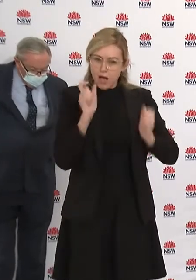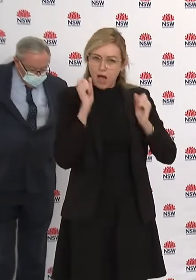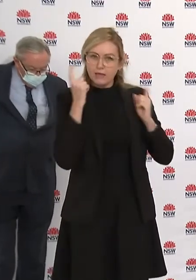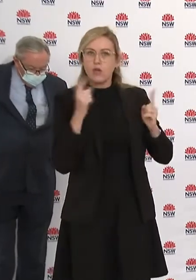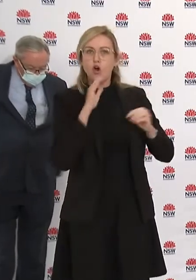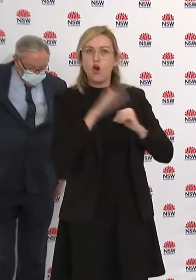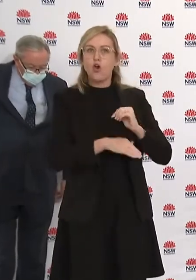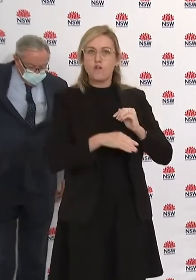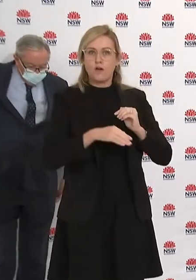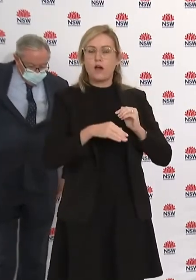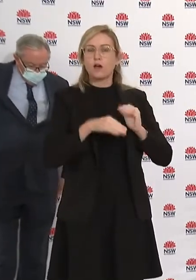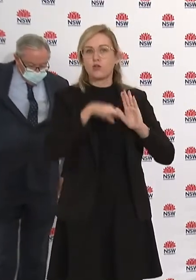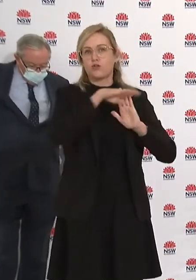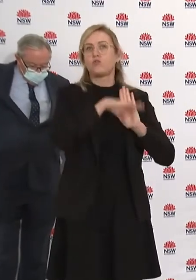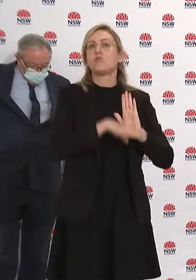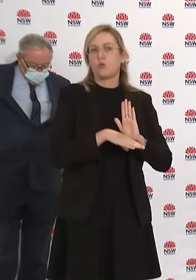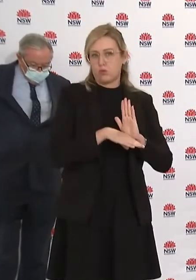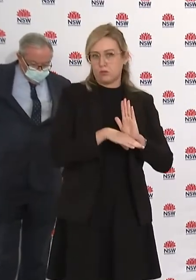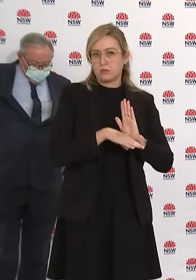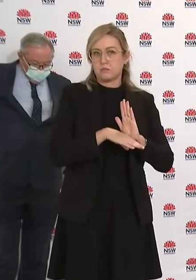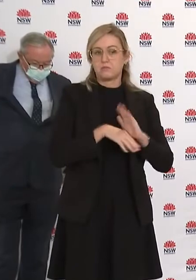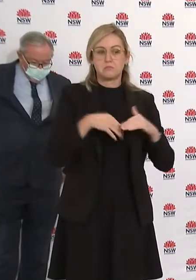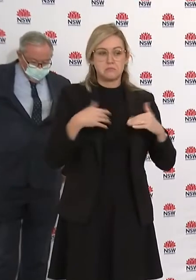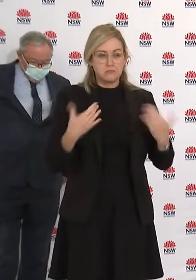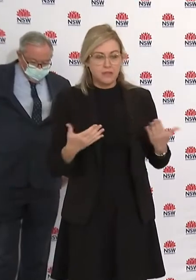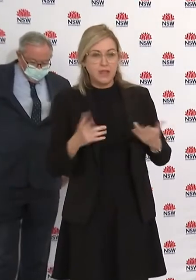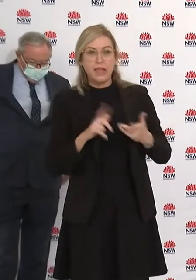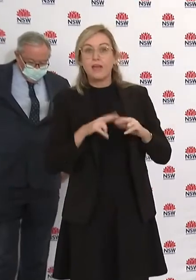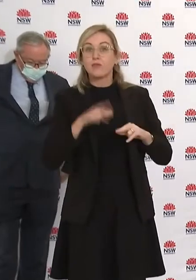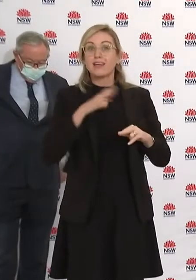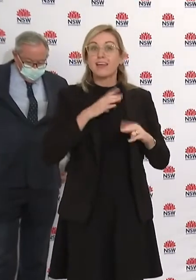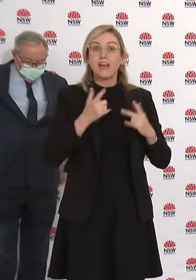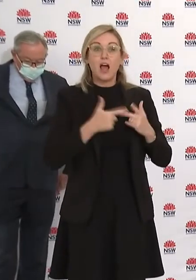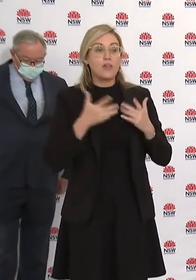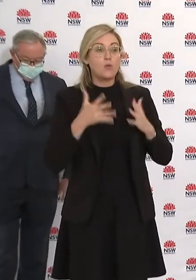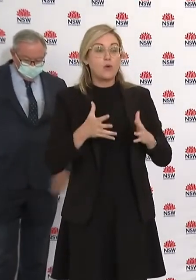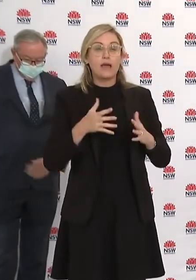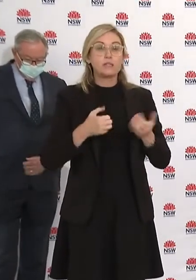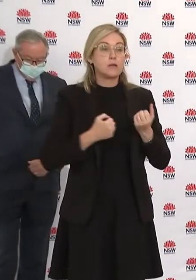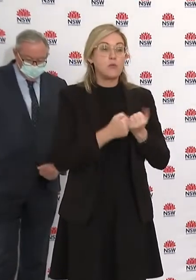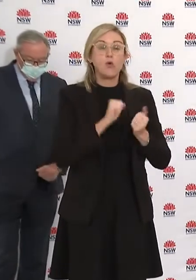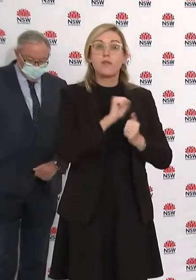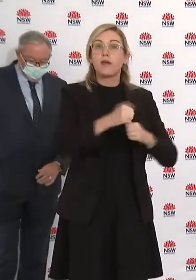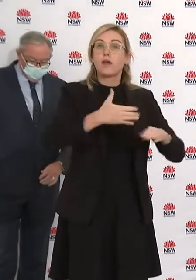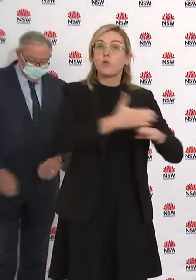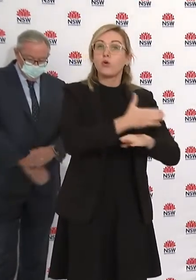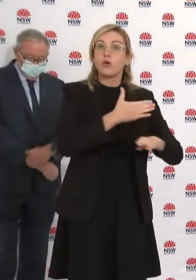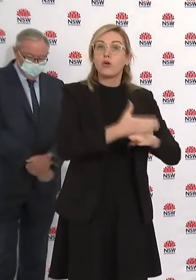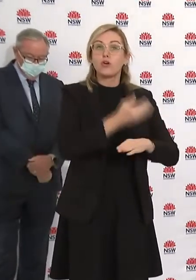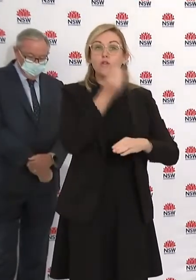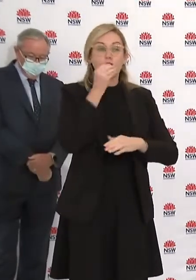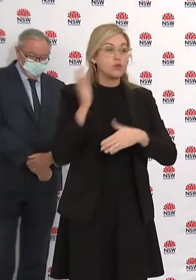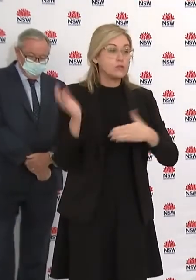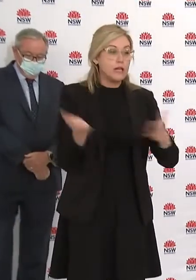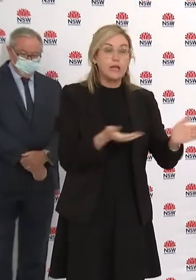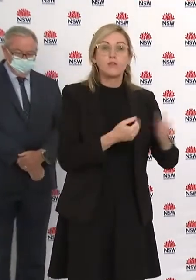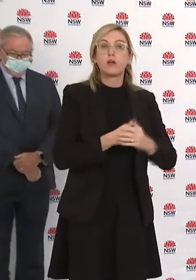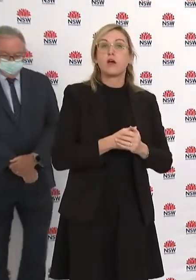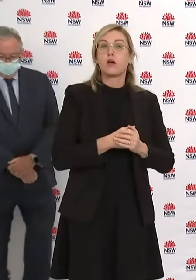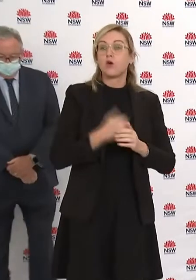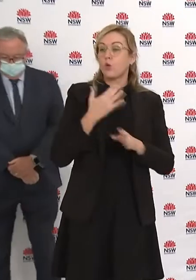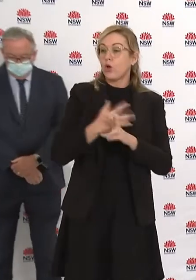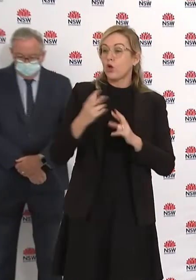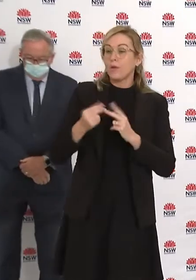that's about enhancing food delivery, working with community local government areas, working with NGO